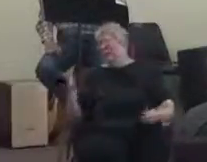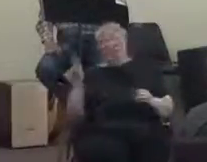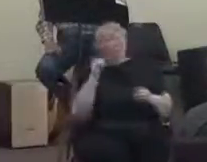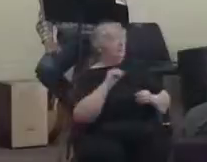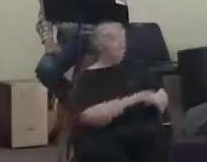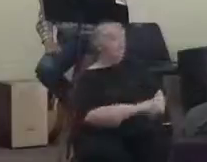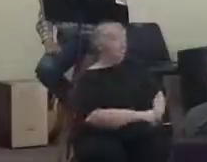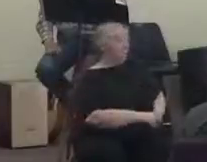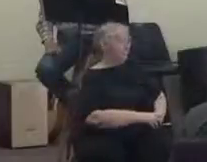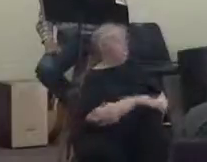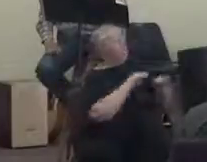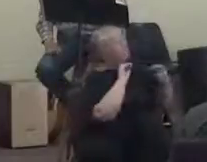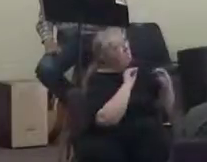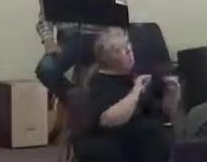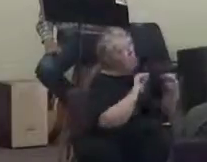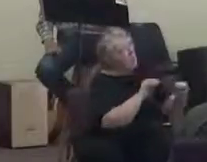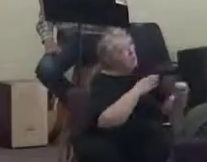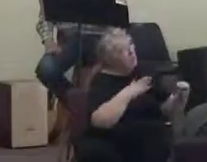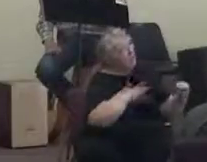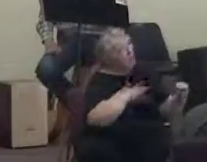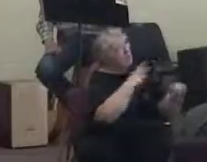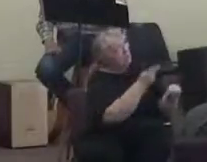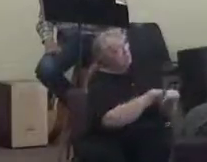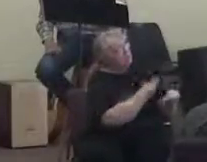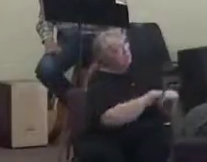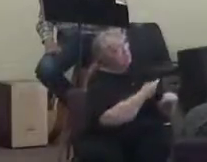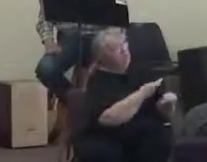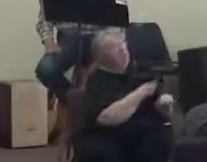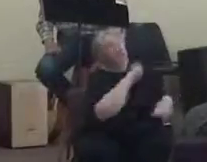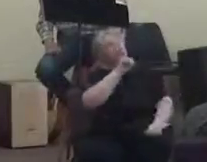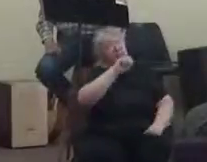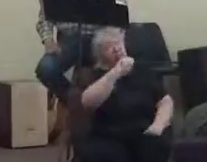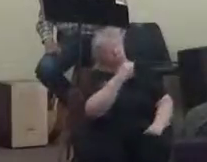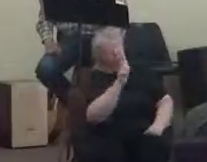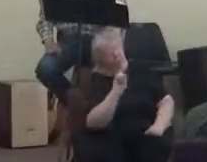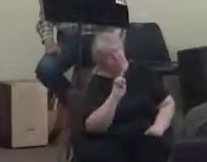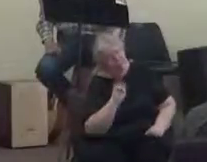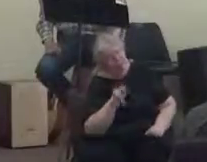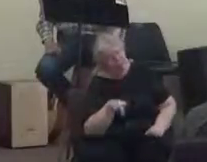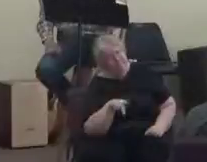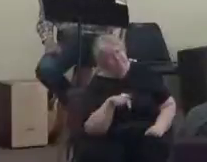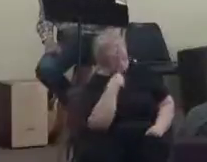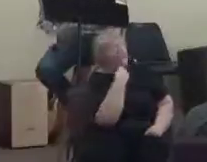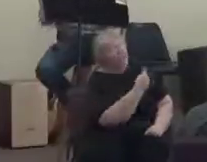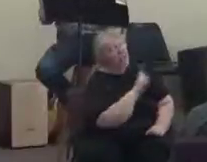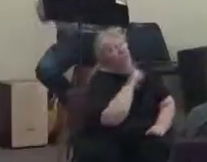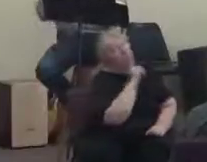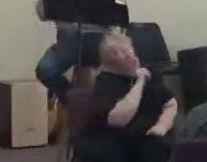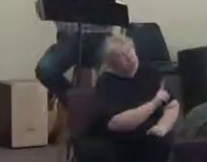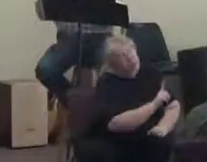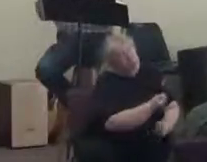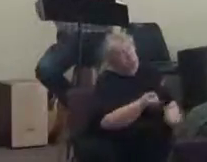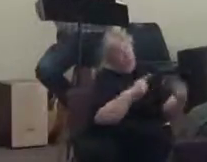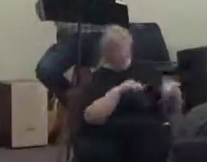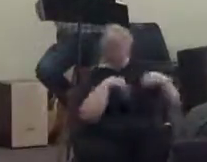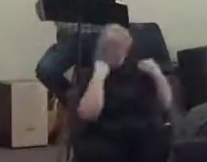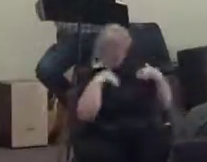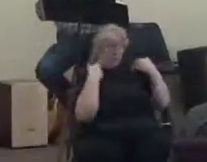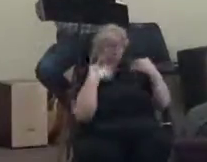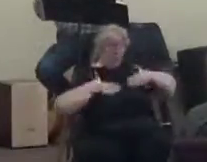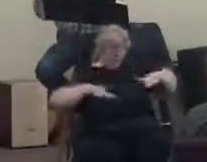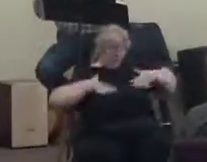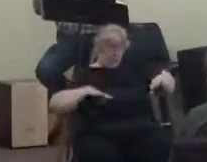said, feed my sheep. I tell you the truth. When you were younger, you